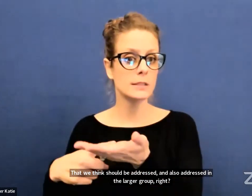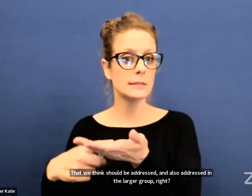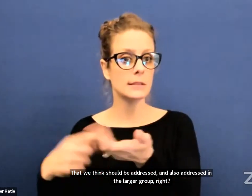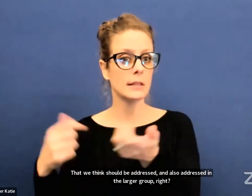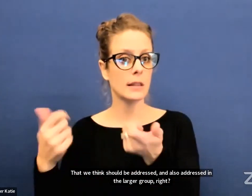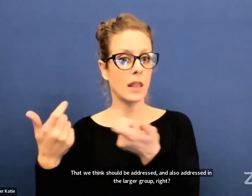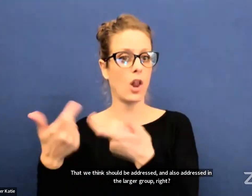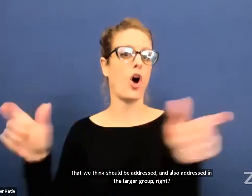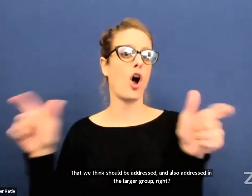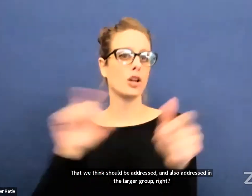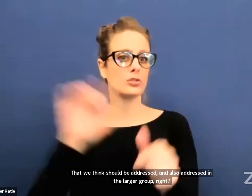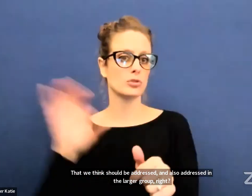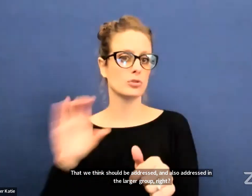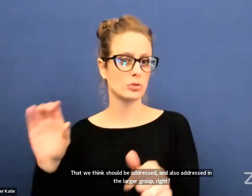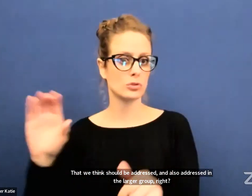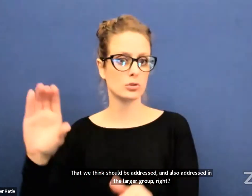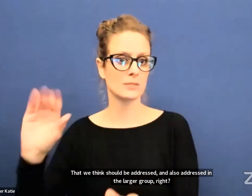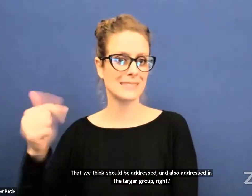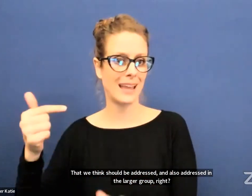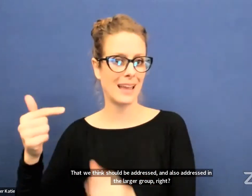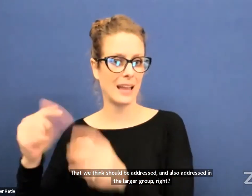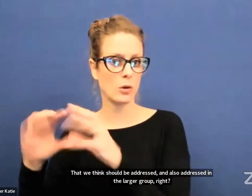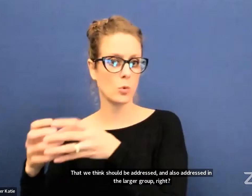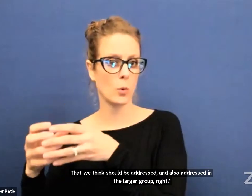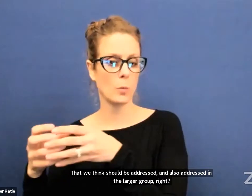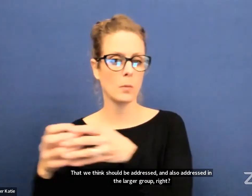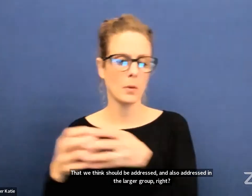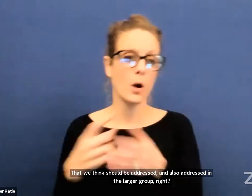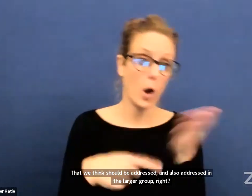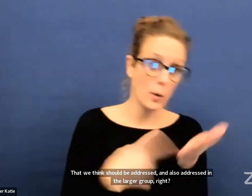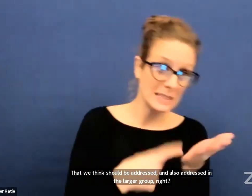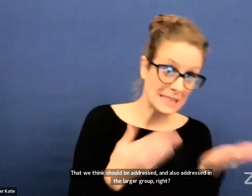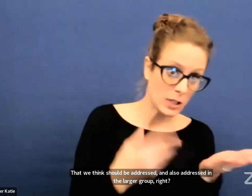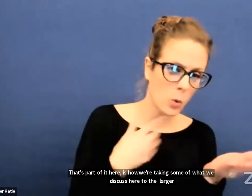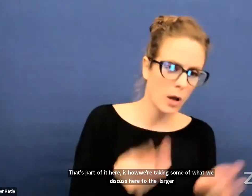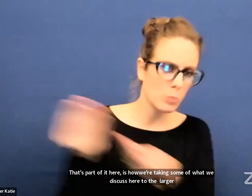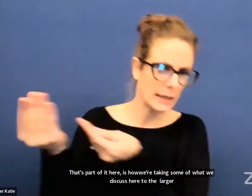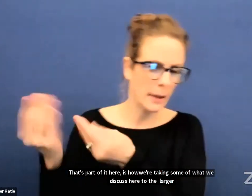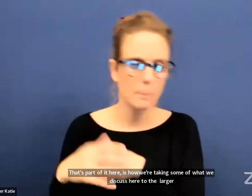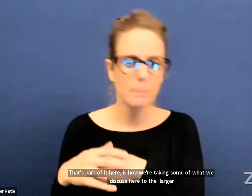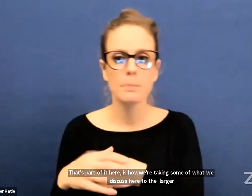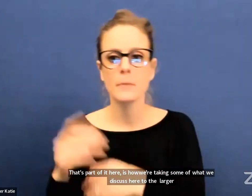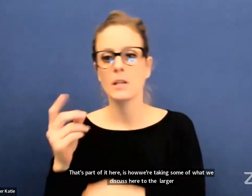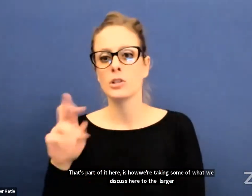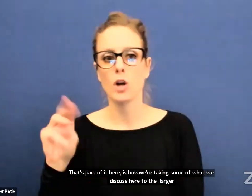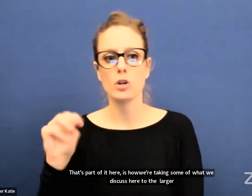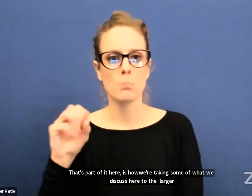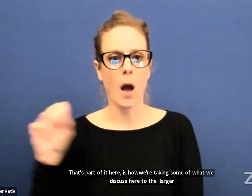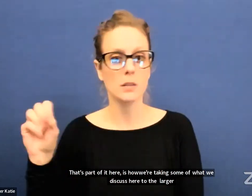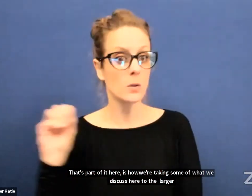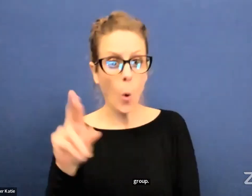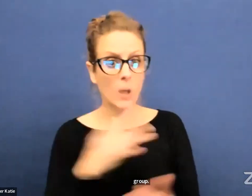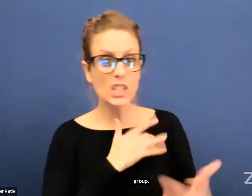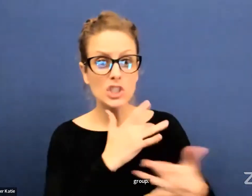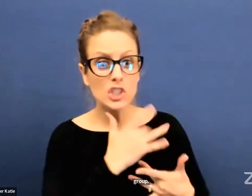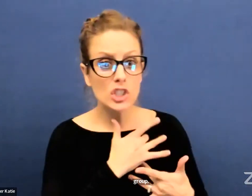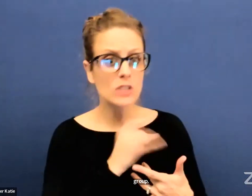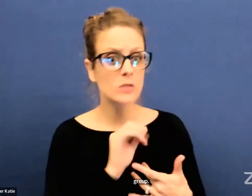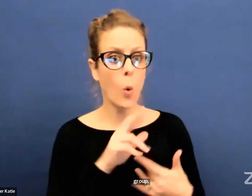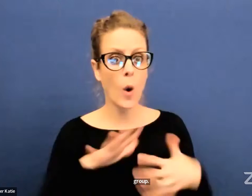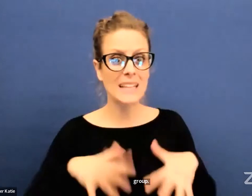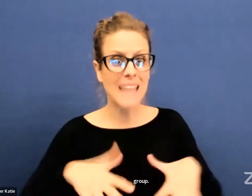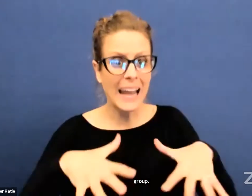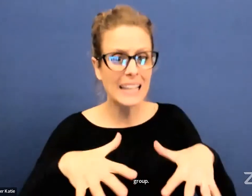we're taking some of what we discuss here to the larger group. Or just concerns or anxieties. We've been having